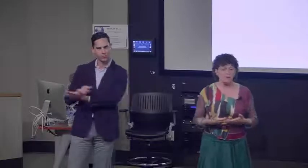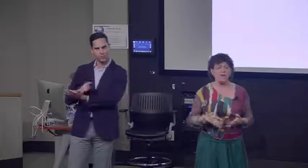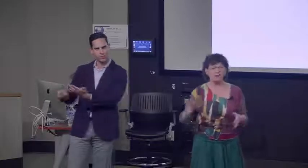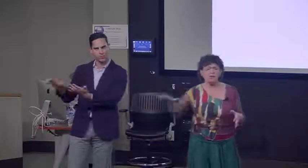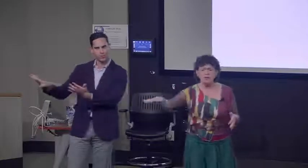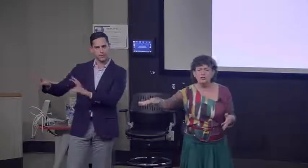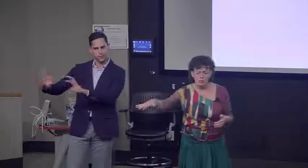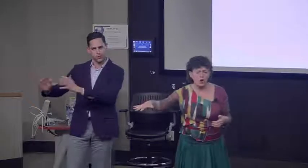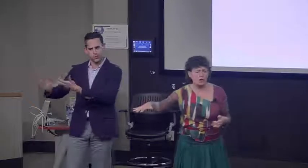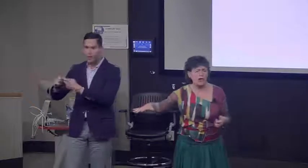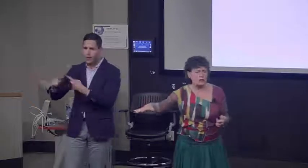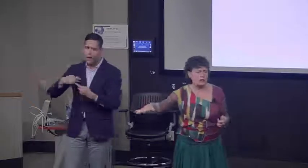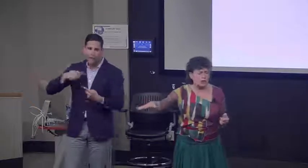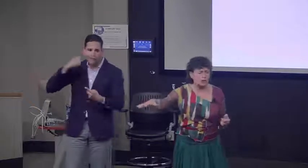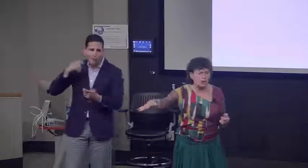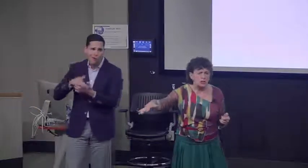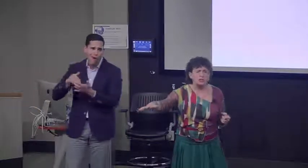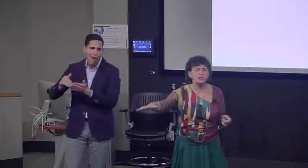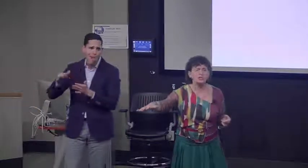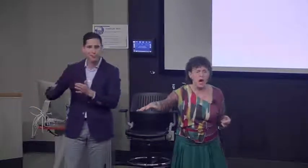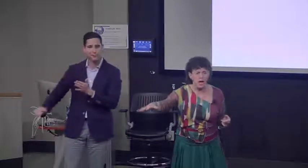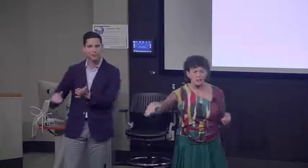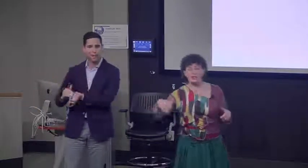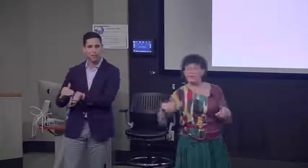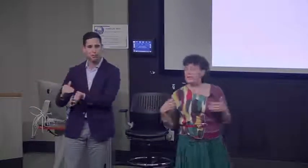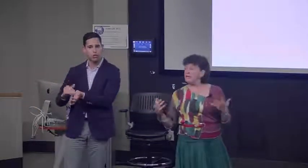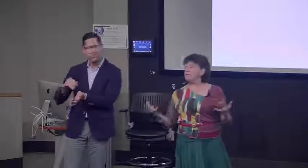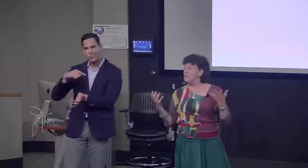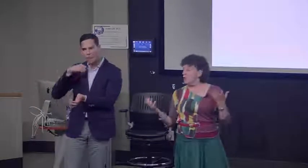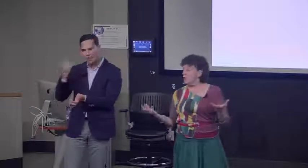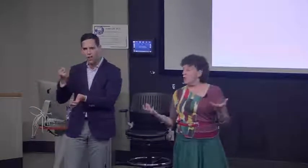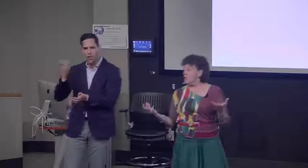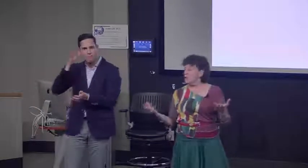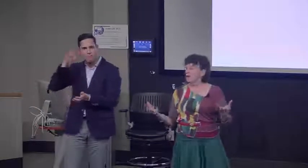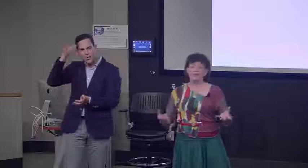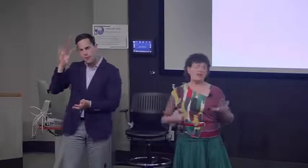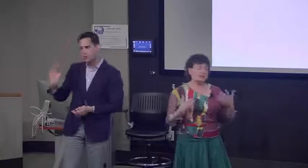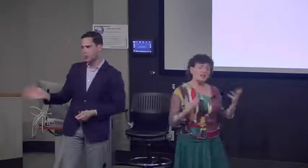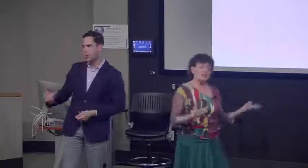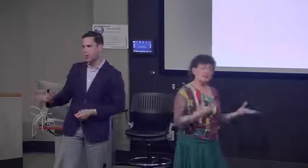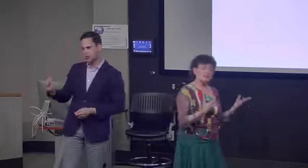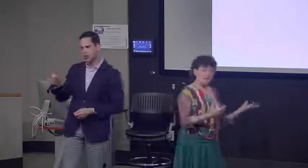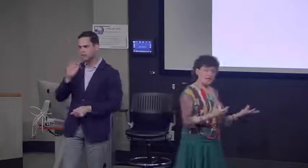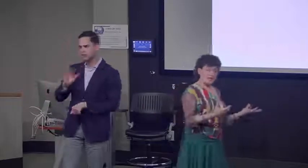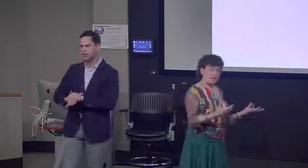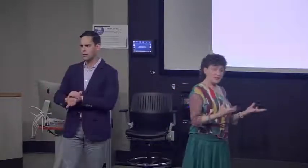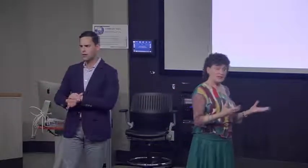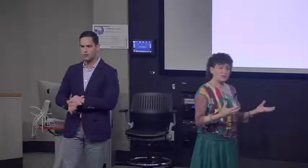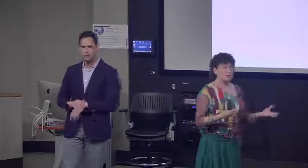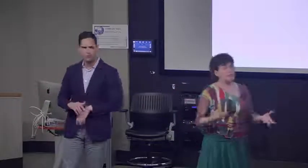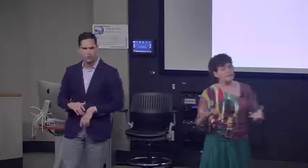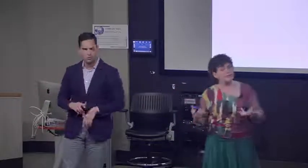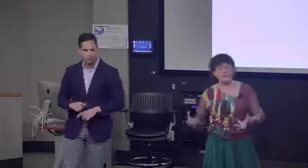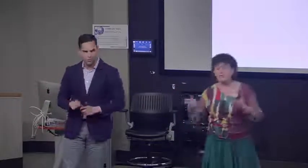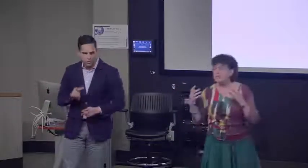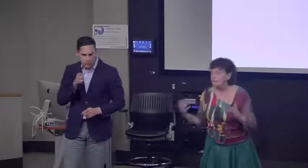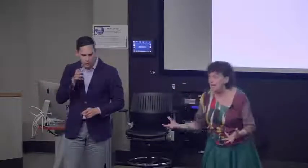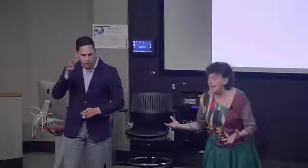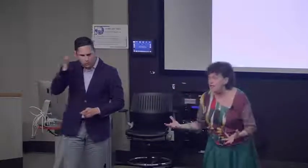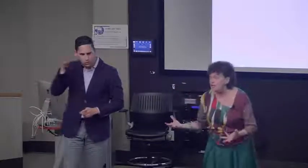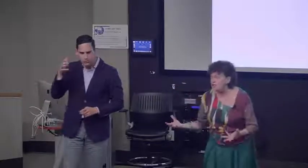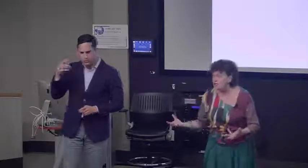tell parents, talk English to your child, even though they really don't speak English, but they